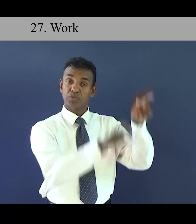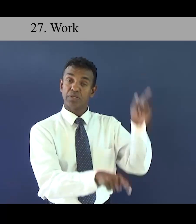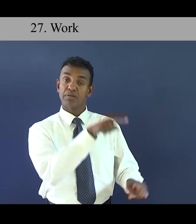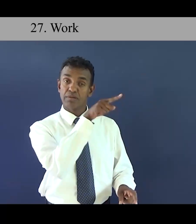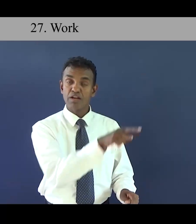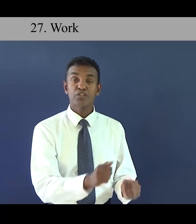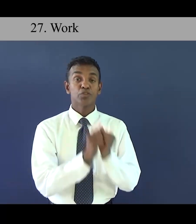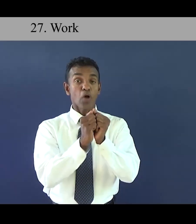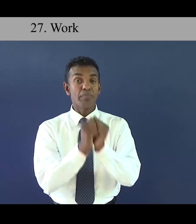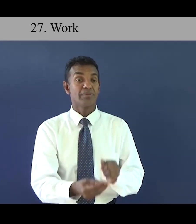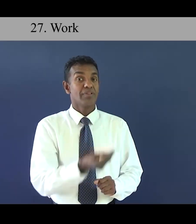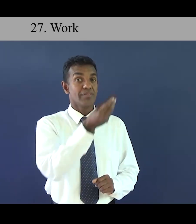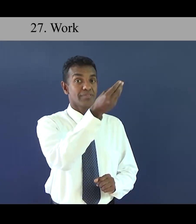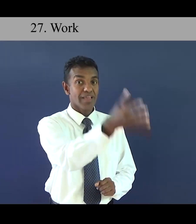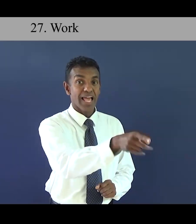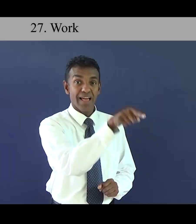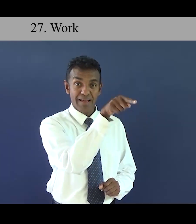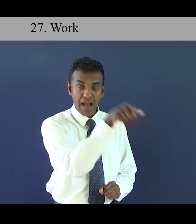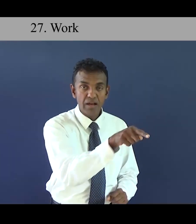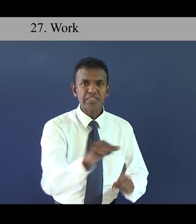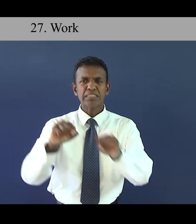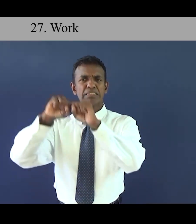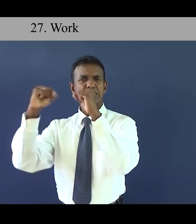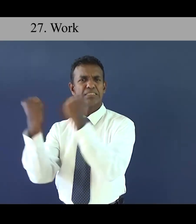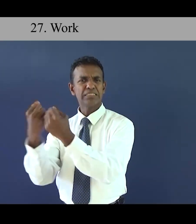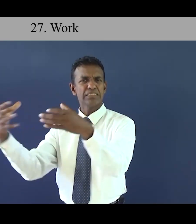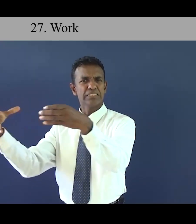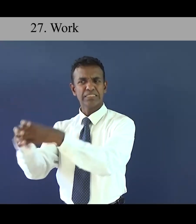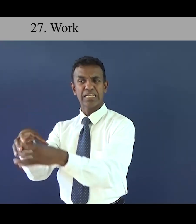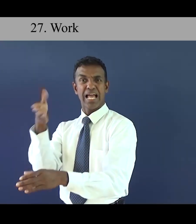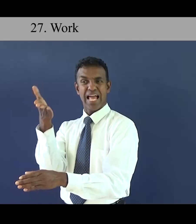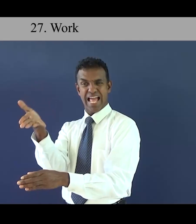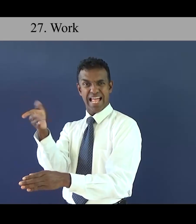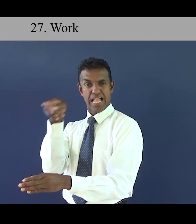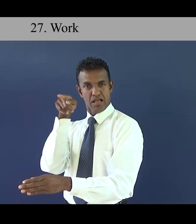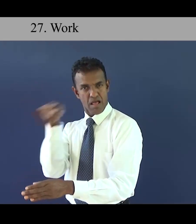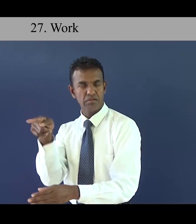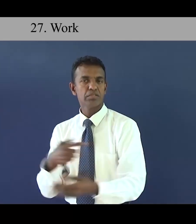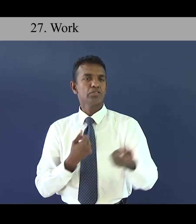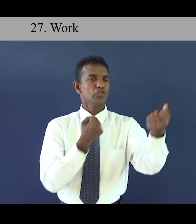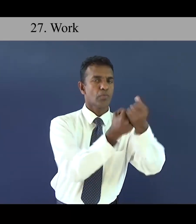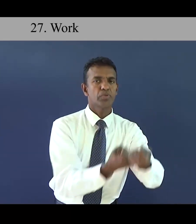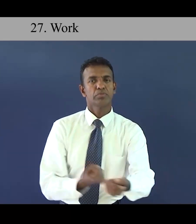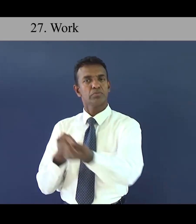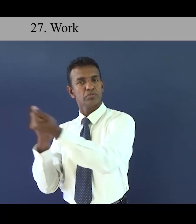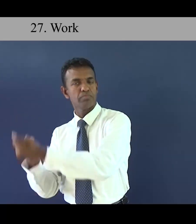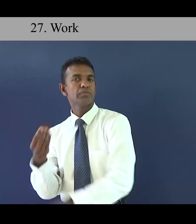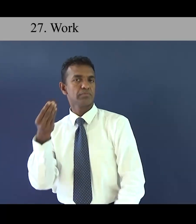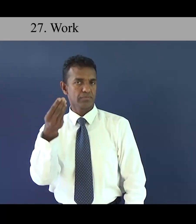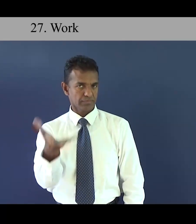helping companies give disabled people jobs, making sure